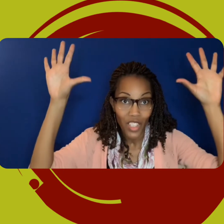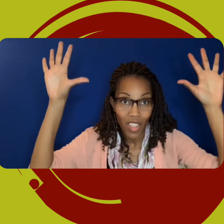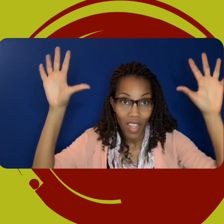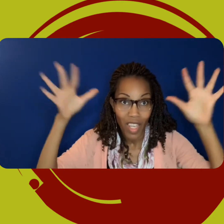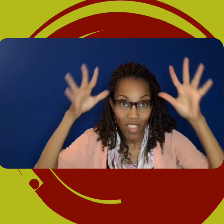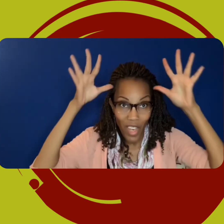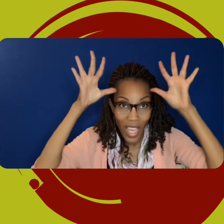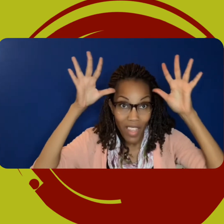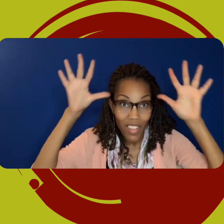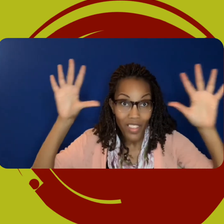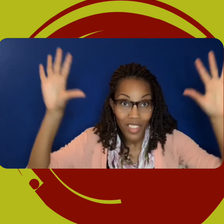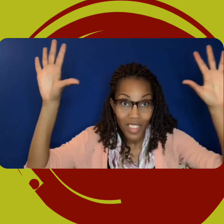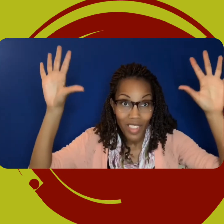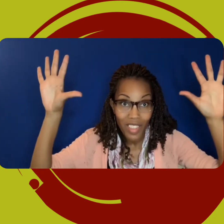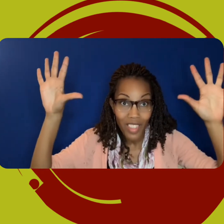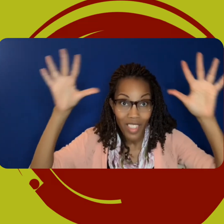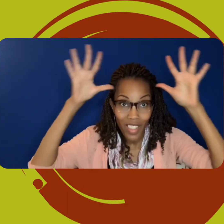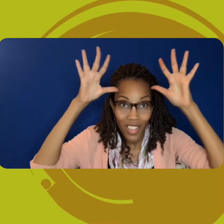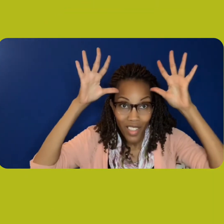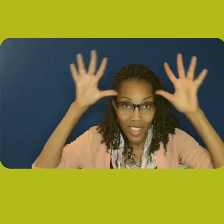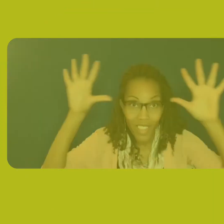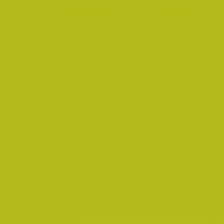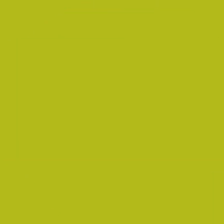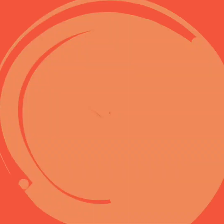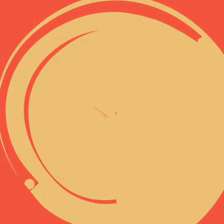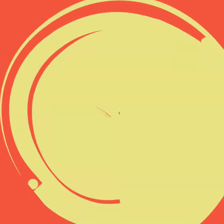Deer, like their antlers. Deer.